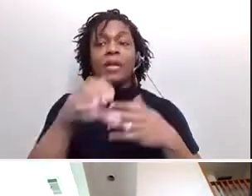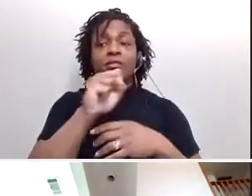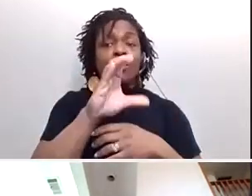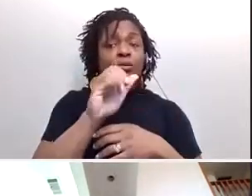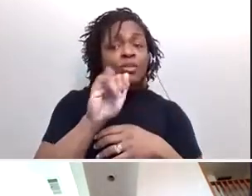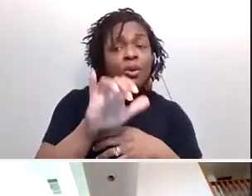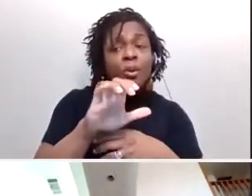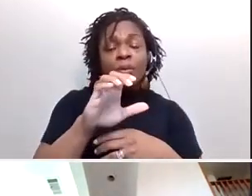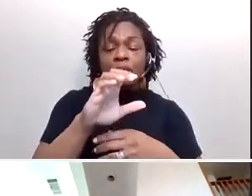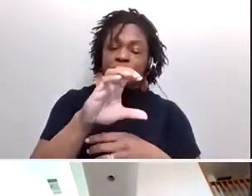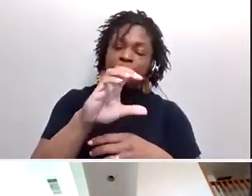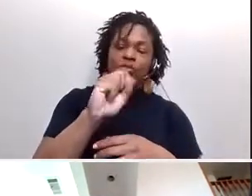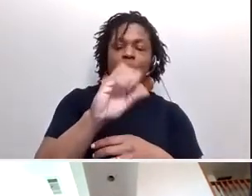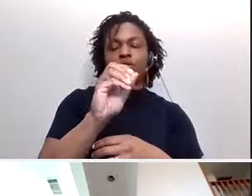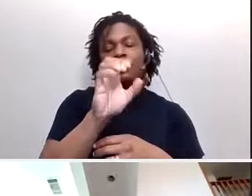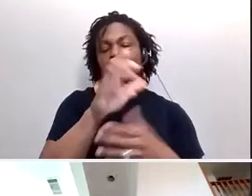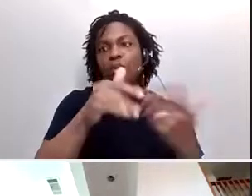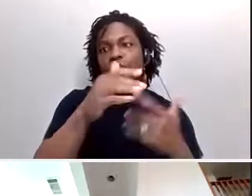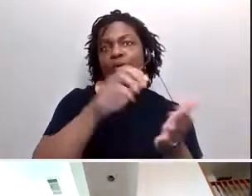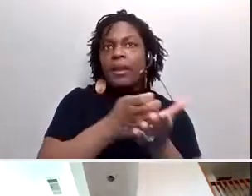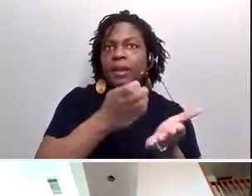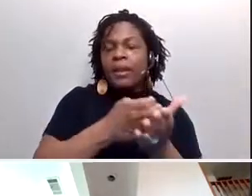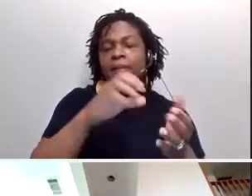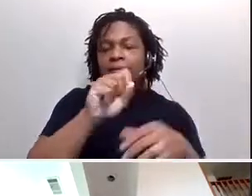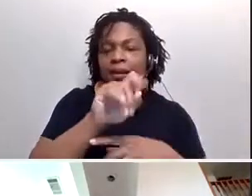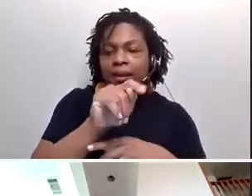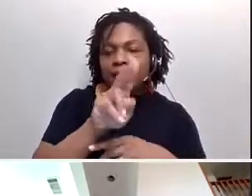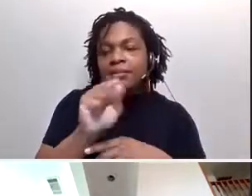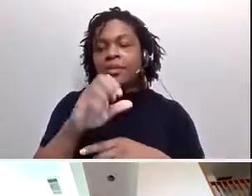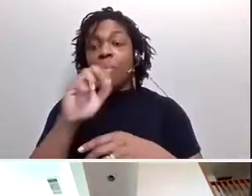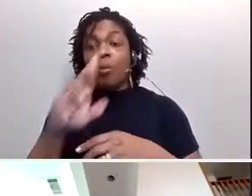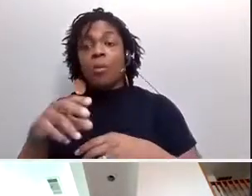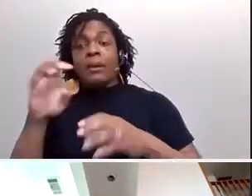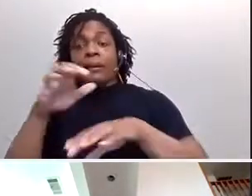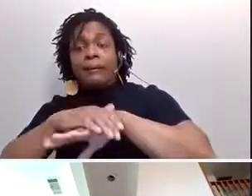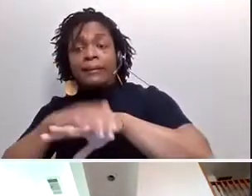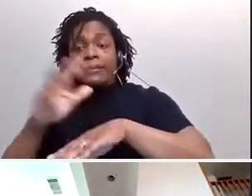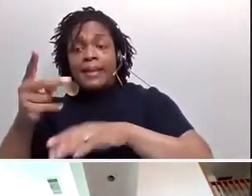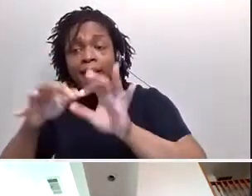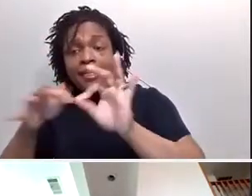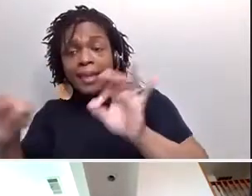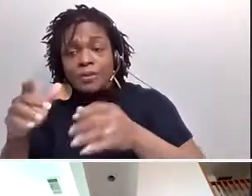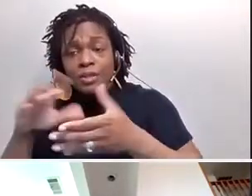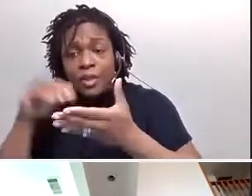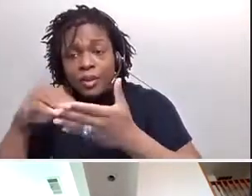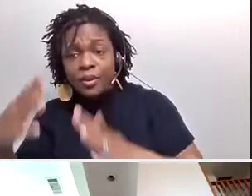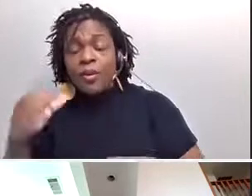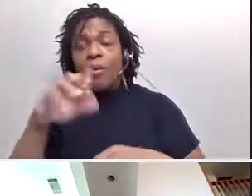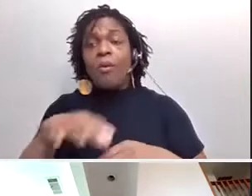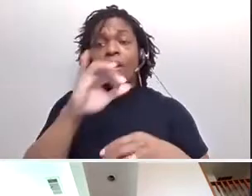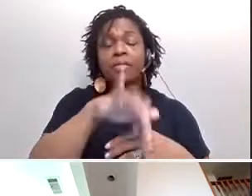or English language learner, or if the person categorized in the LGBTQ